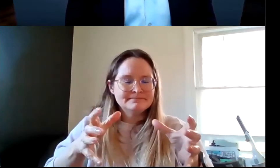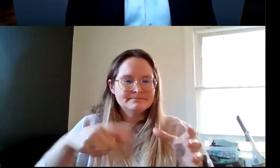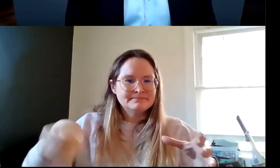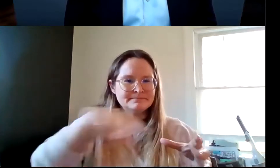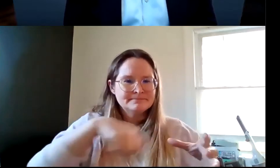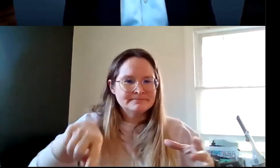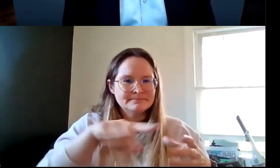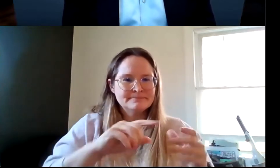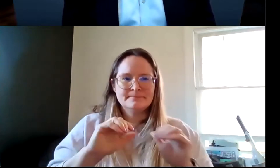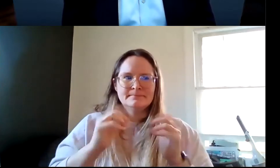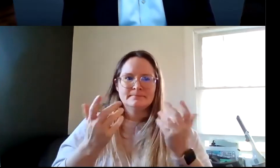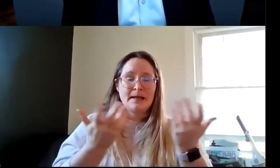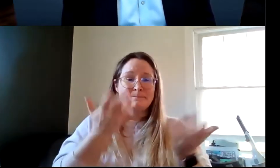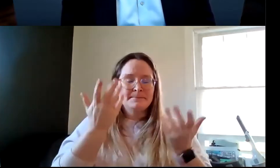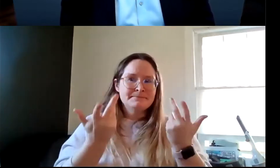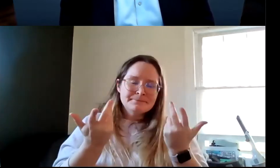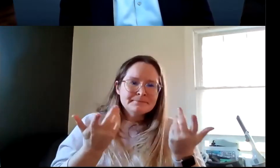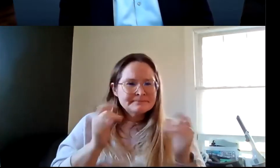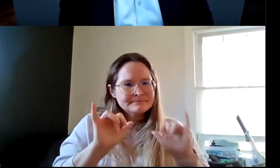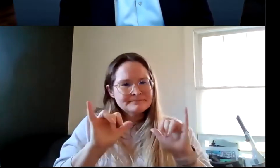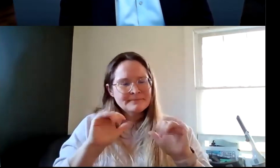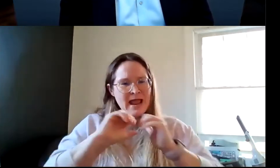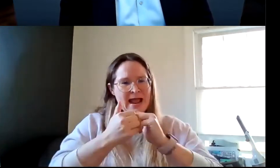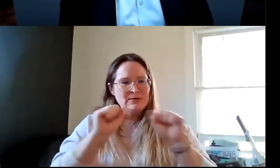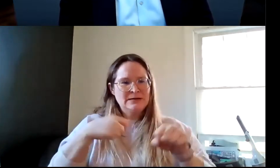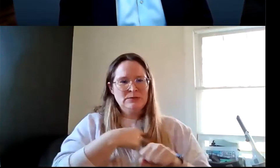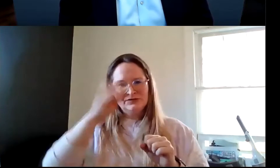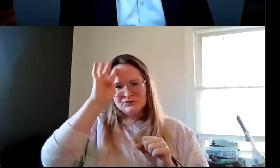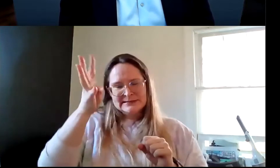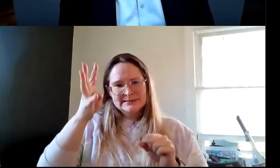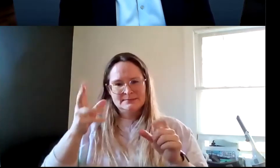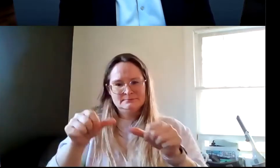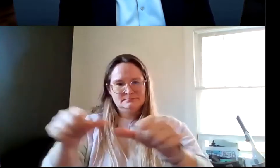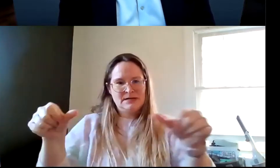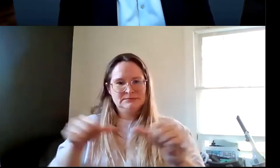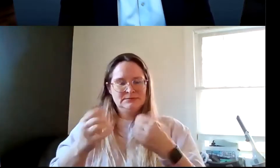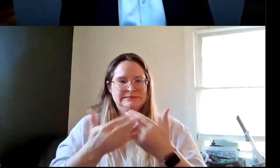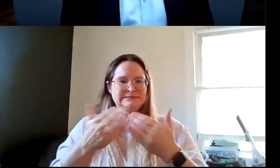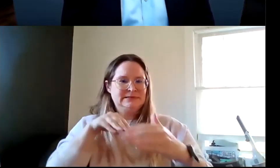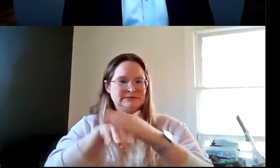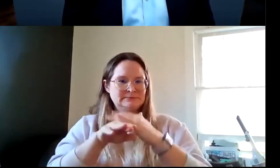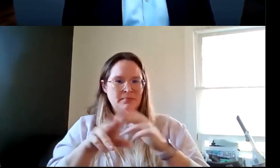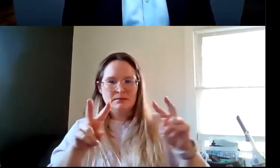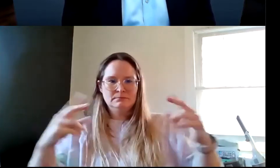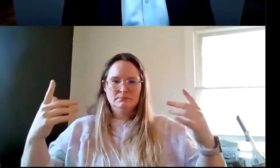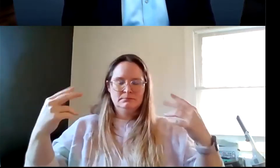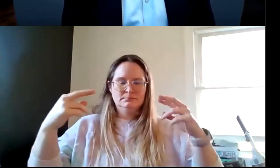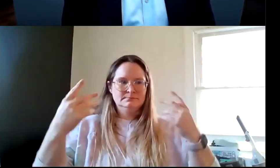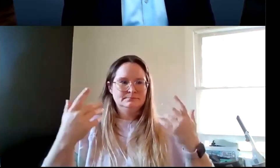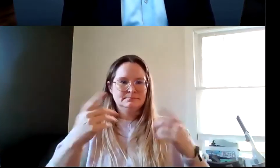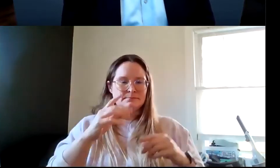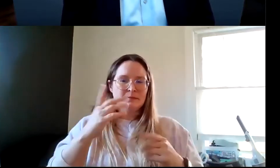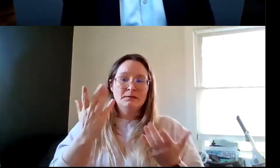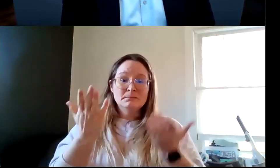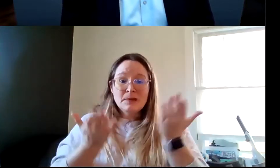they're capturing, you know, a certain population that they're trying to serve in this community, which is the deaf and hard of hearing. And so we like